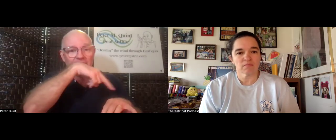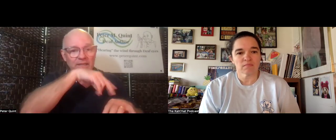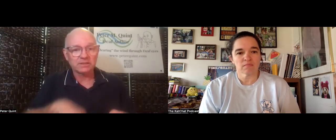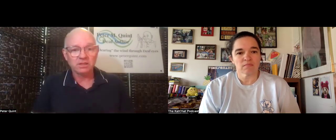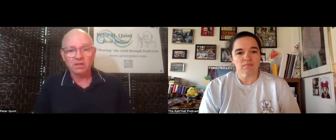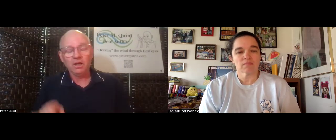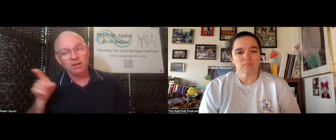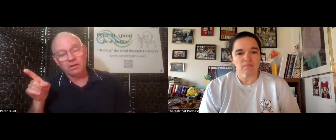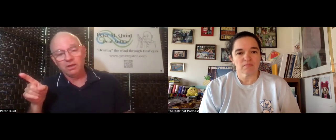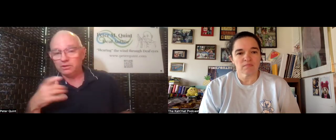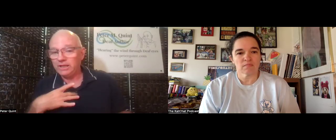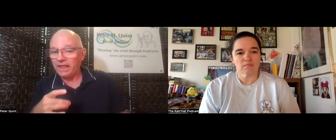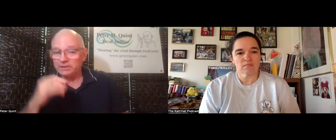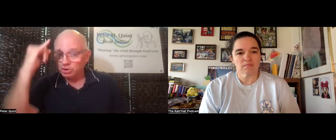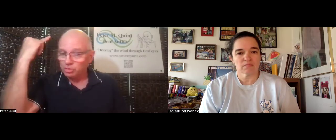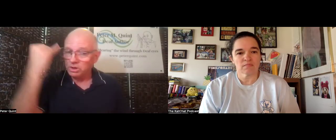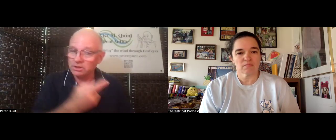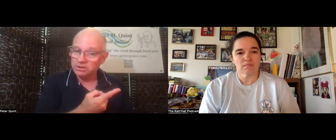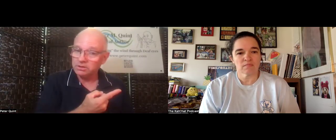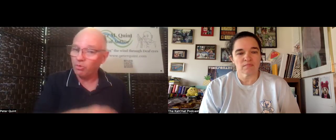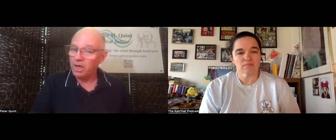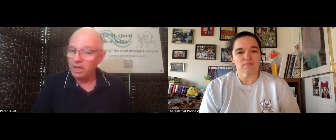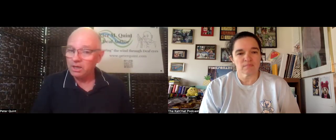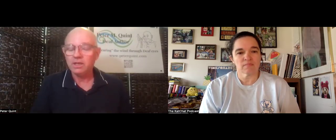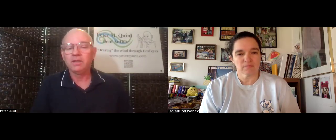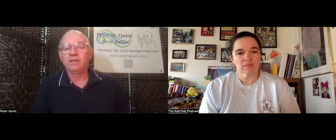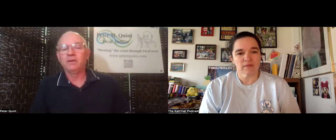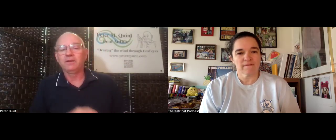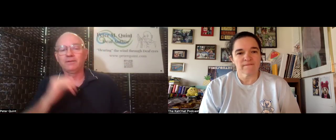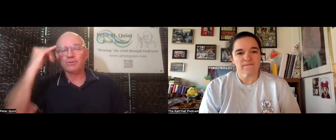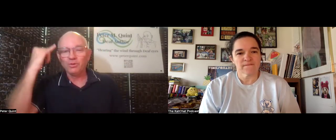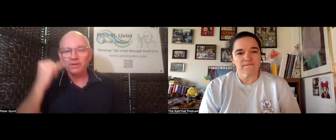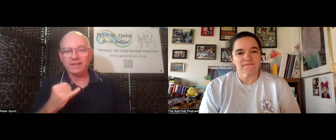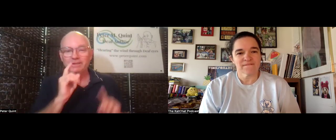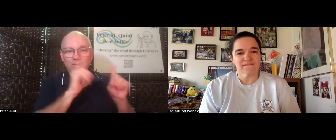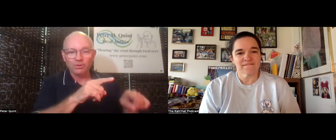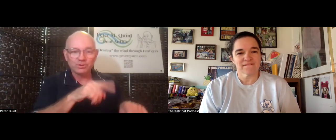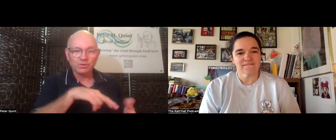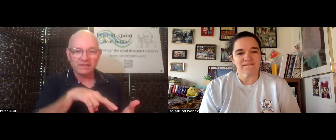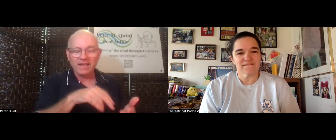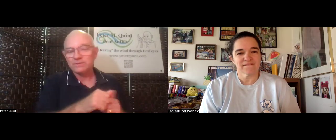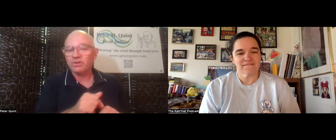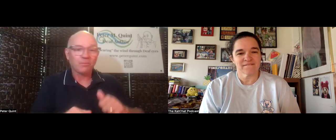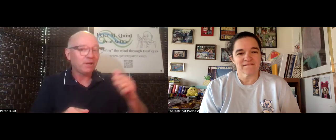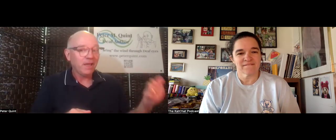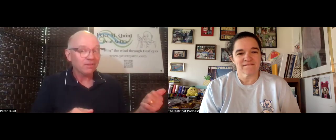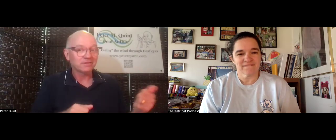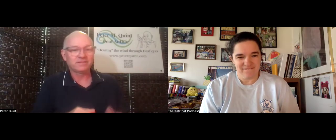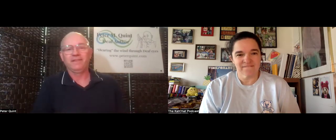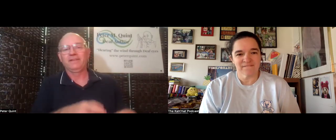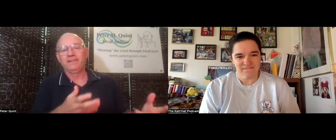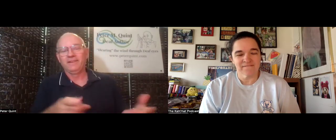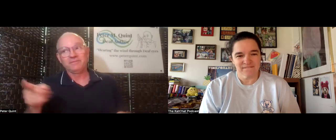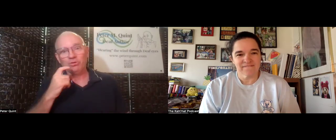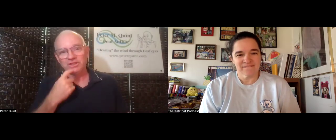at a dance. She likes Julius, okay? Now Julia goes to the dance with somebody